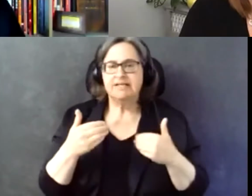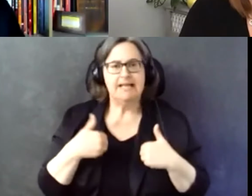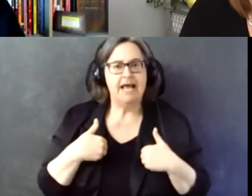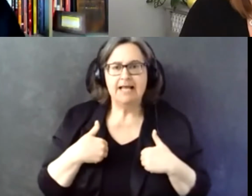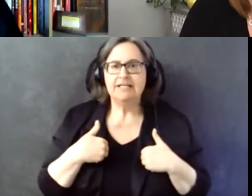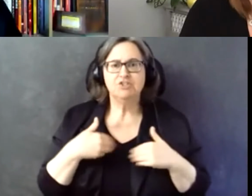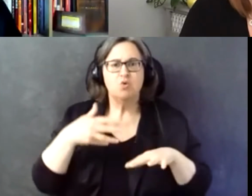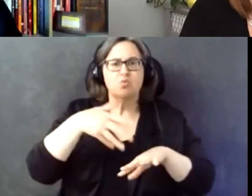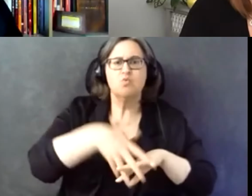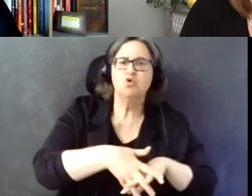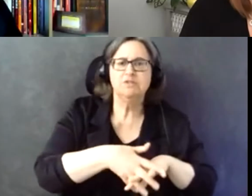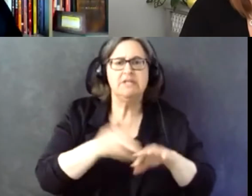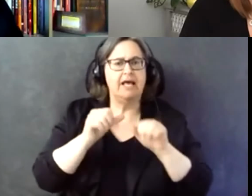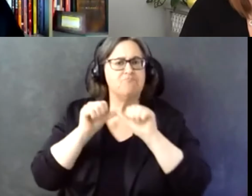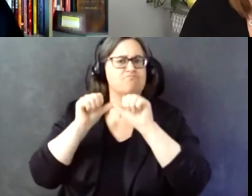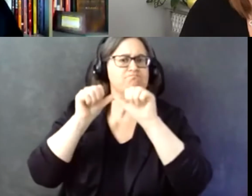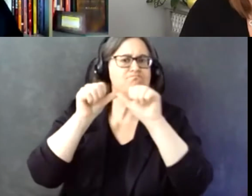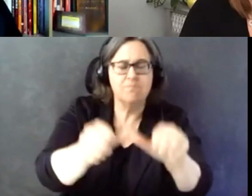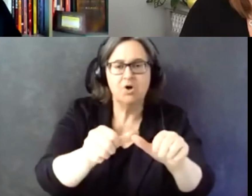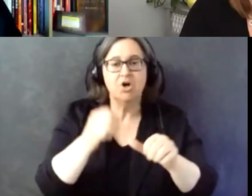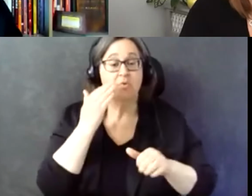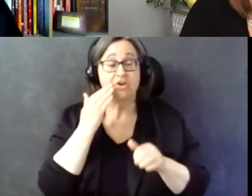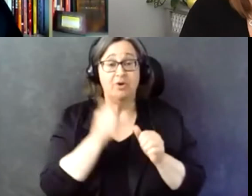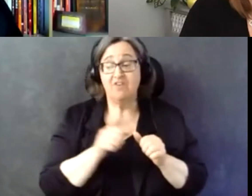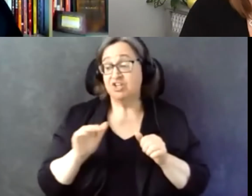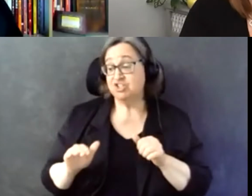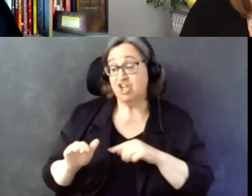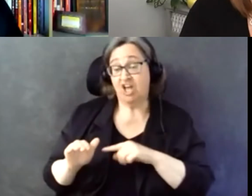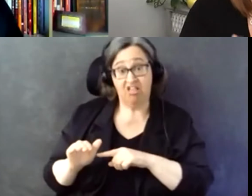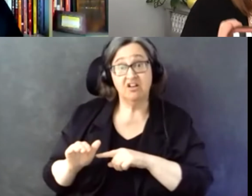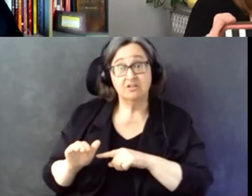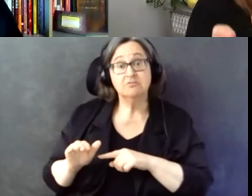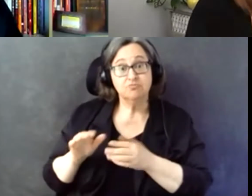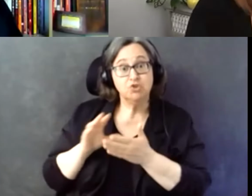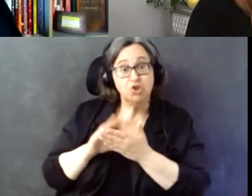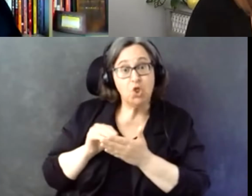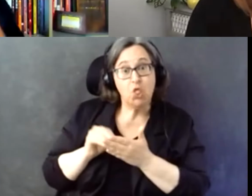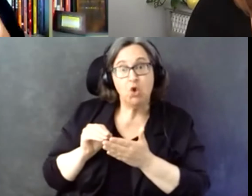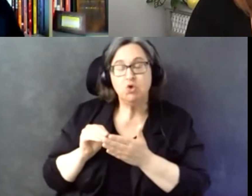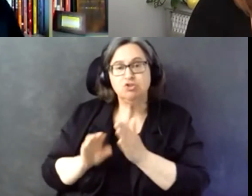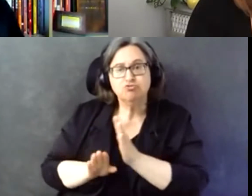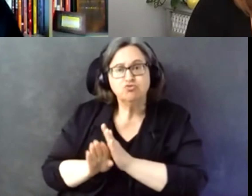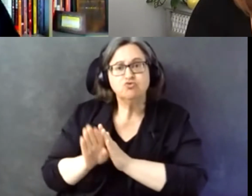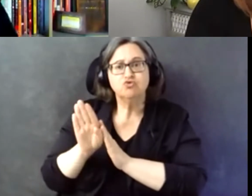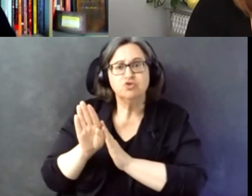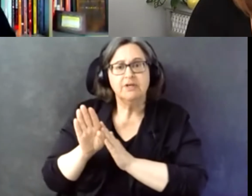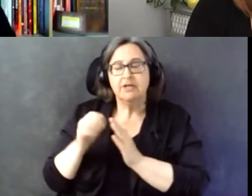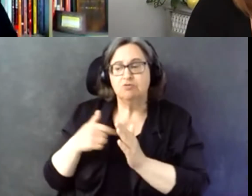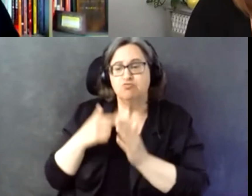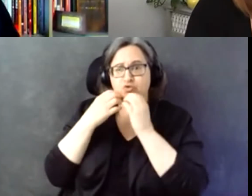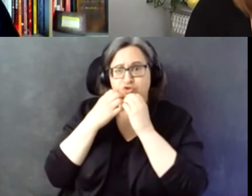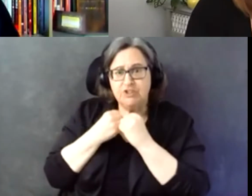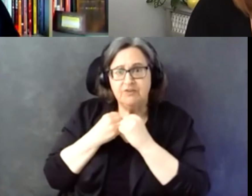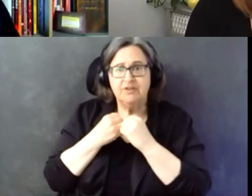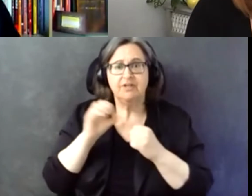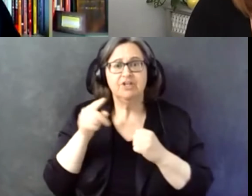longevity because we know for every little child that is that is educated and cultivated and you know cherished uh at